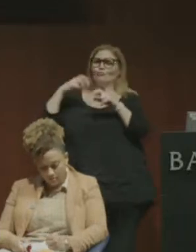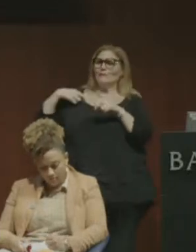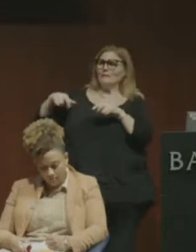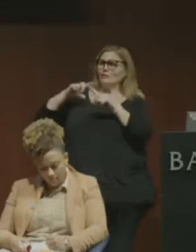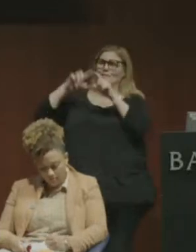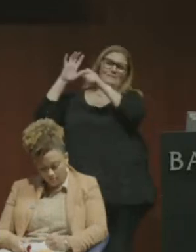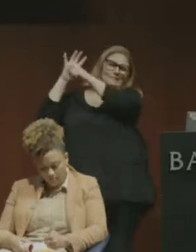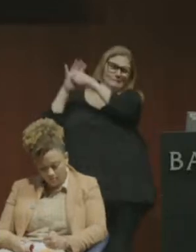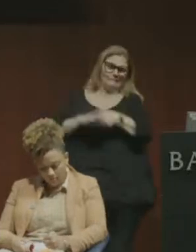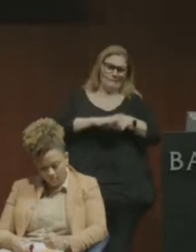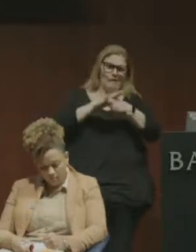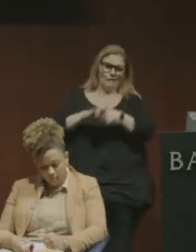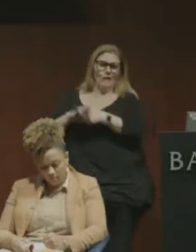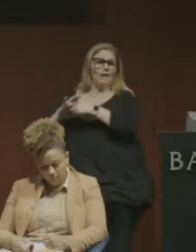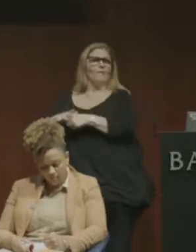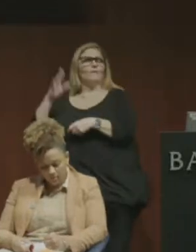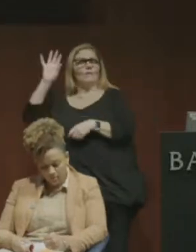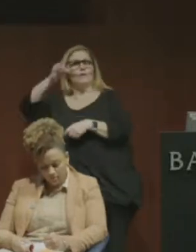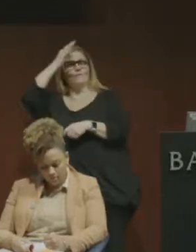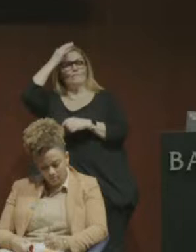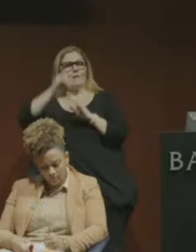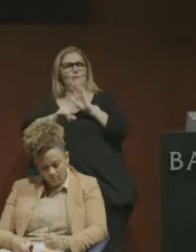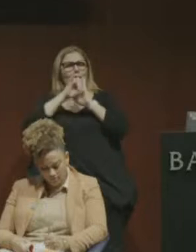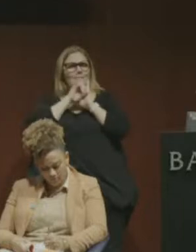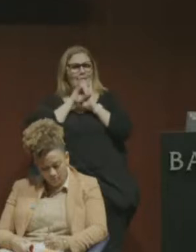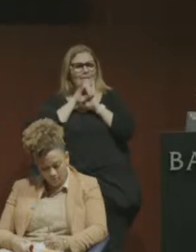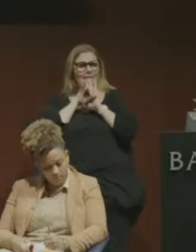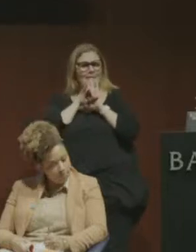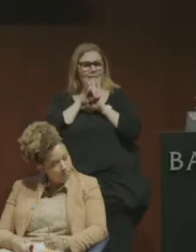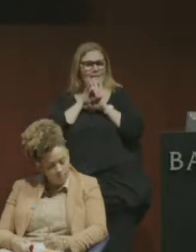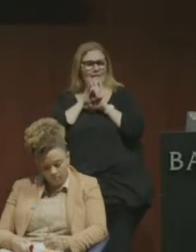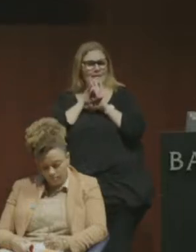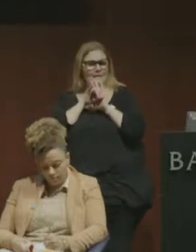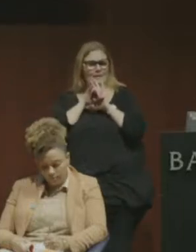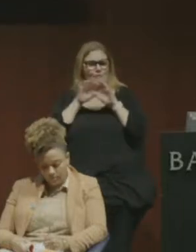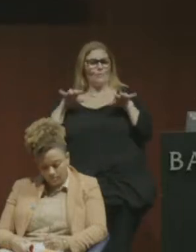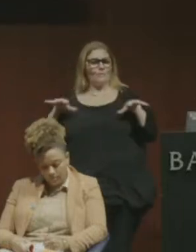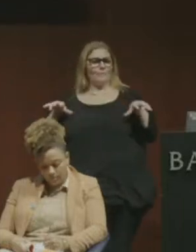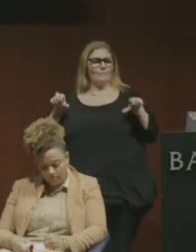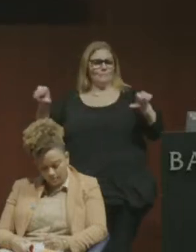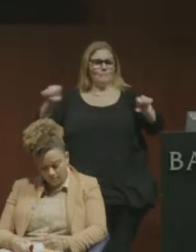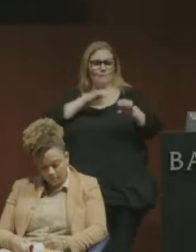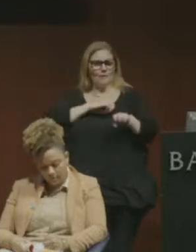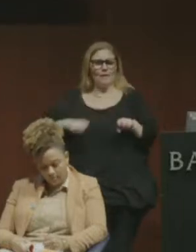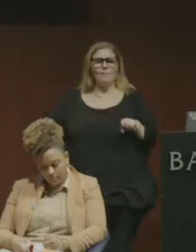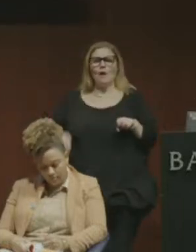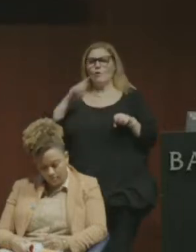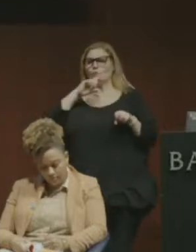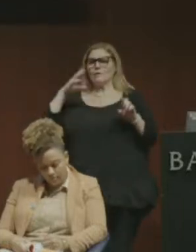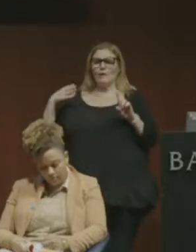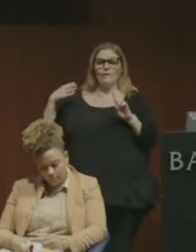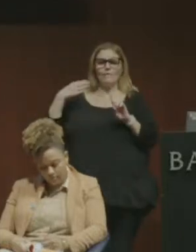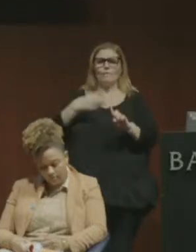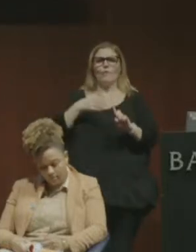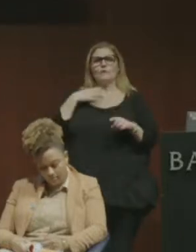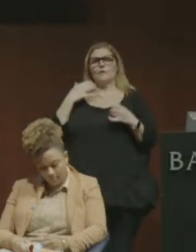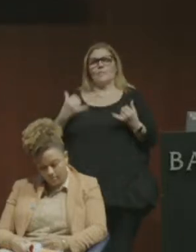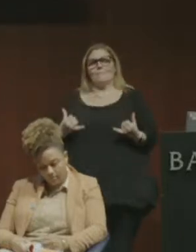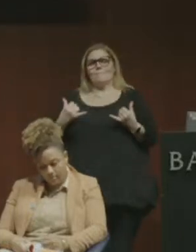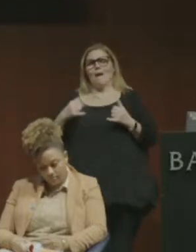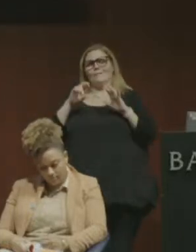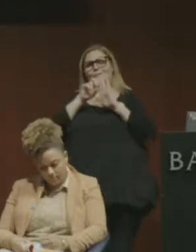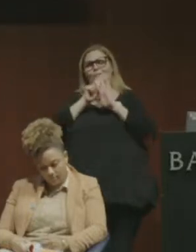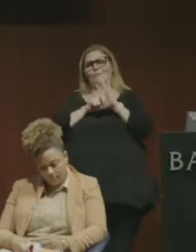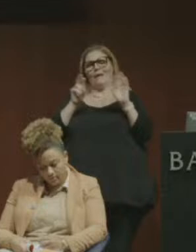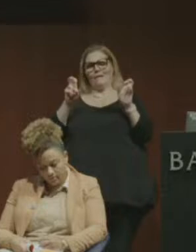make what the French identity was when it started to export its empire. So I really focus on the modern state and not